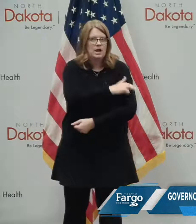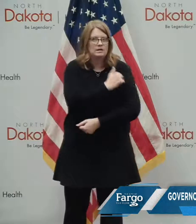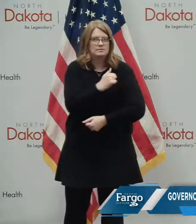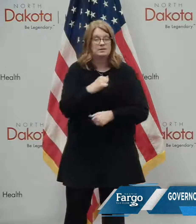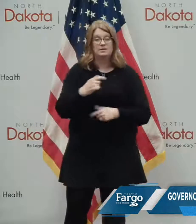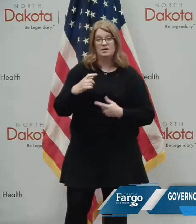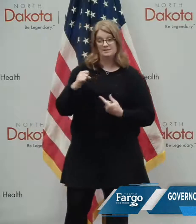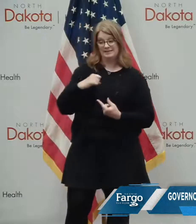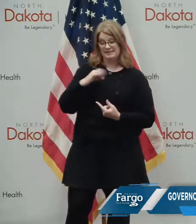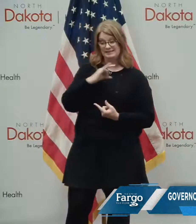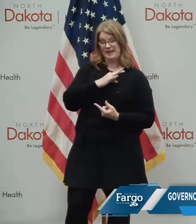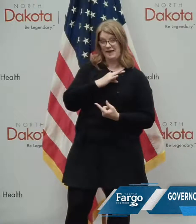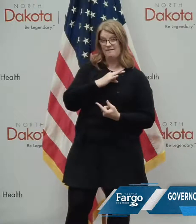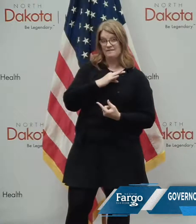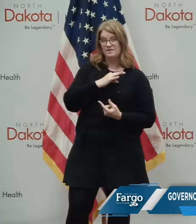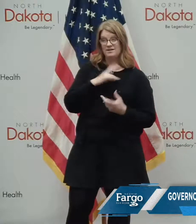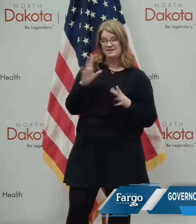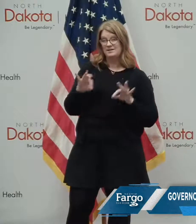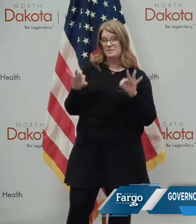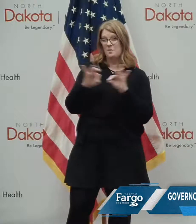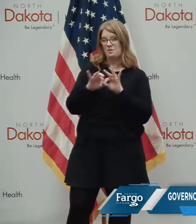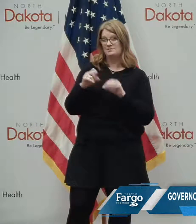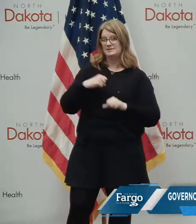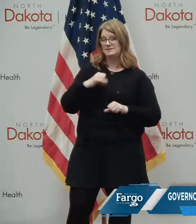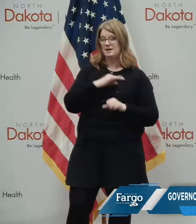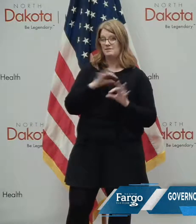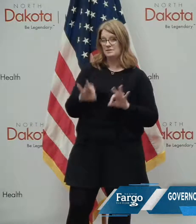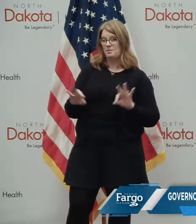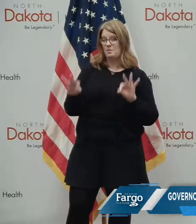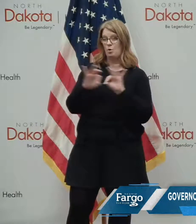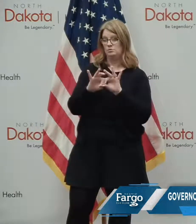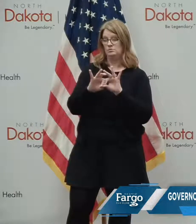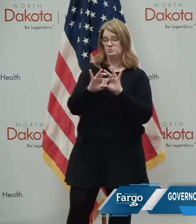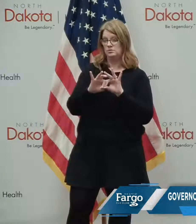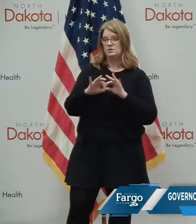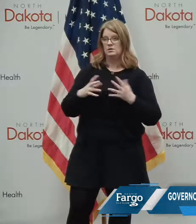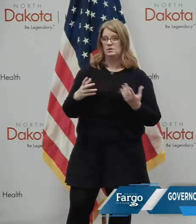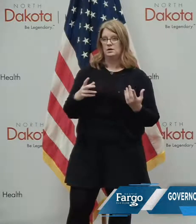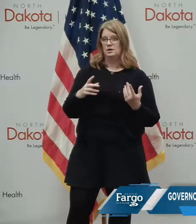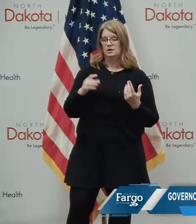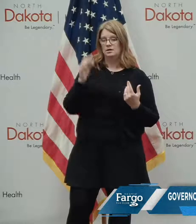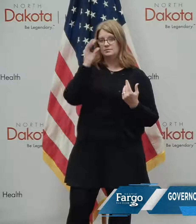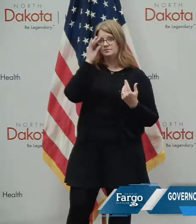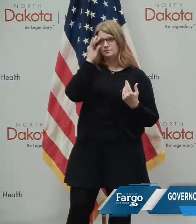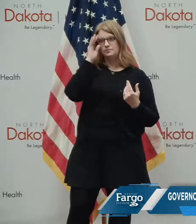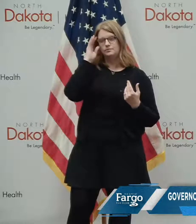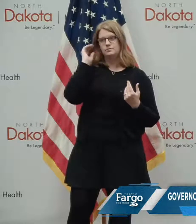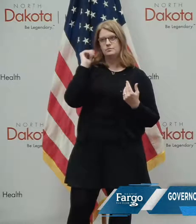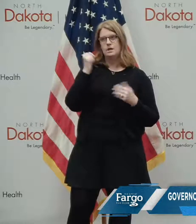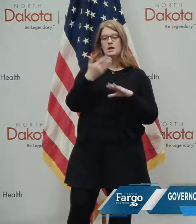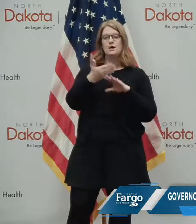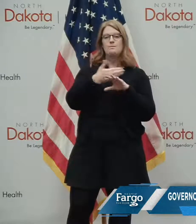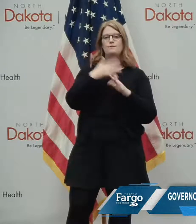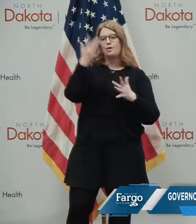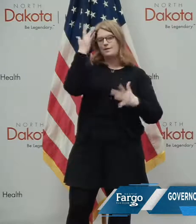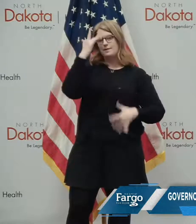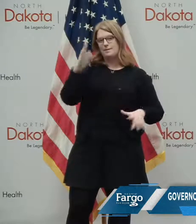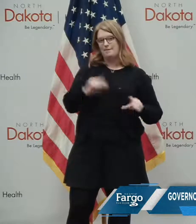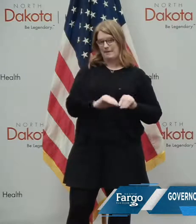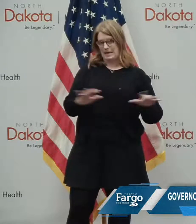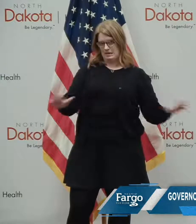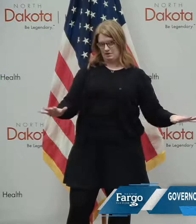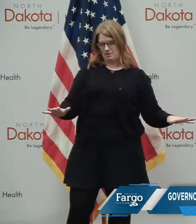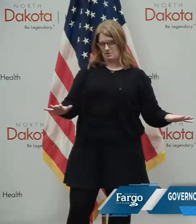part, again, is key, because we've got to make sure that we had identified identified before the pandemic even started. The